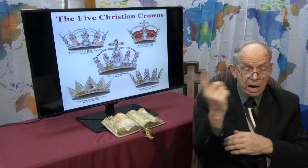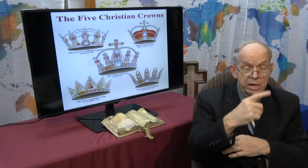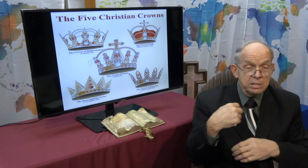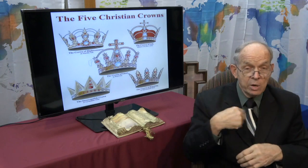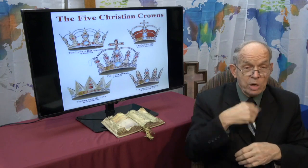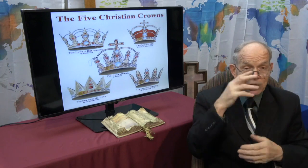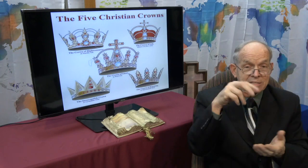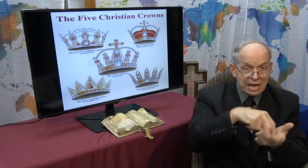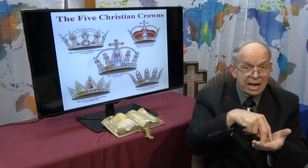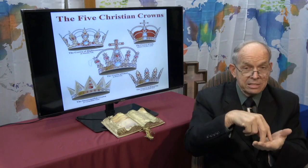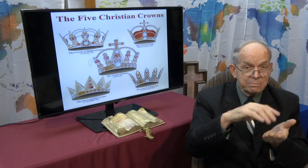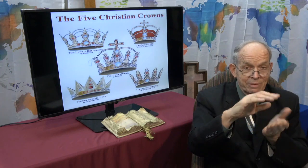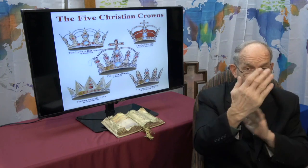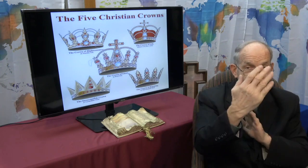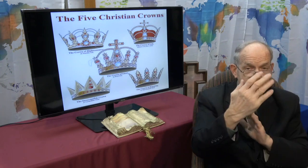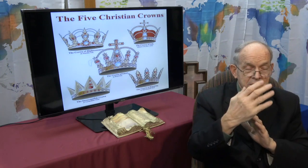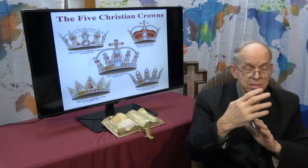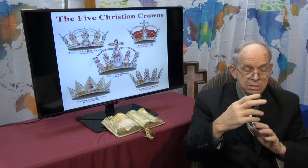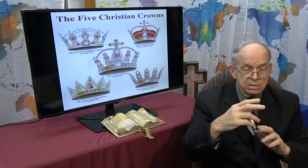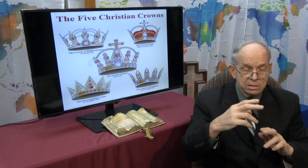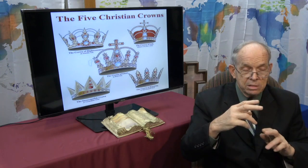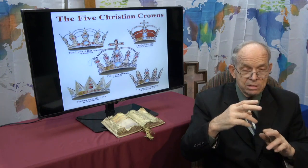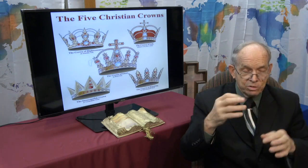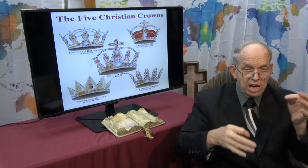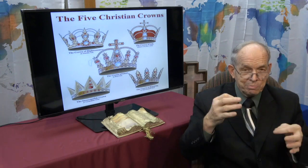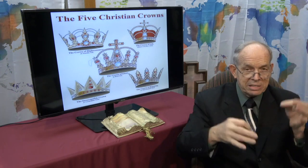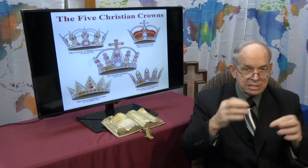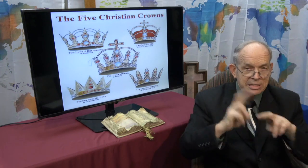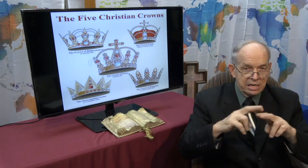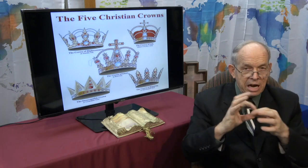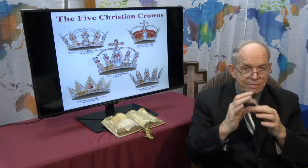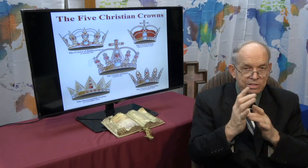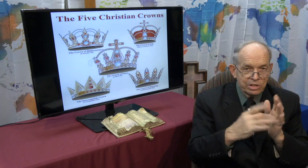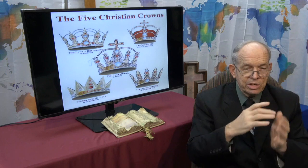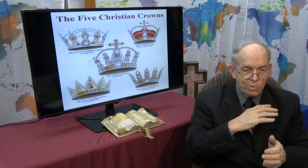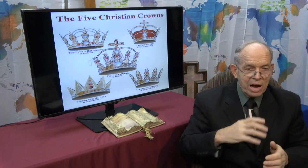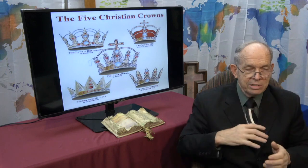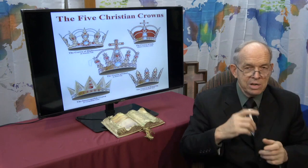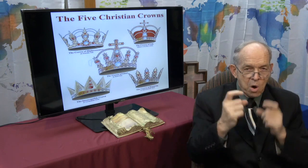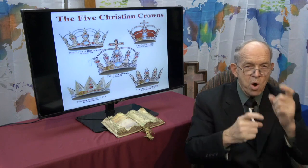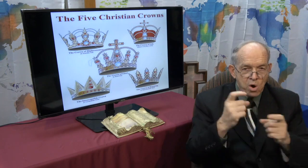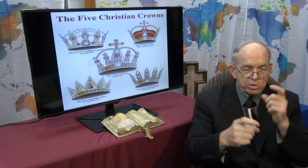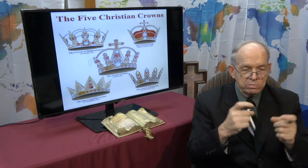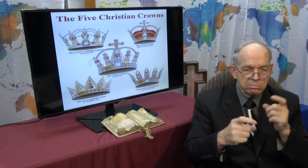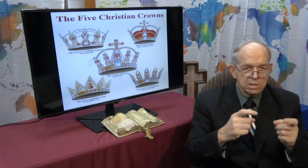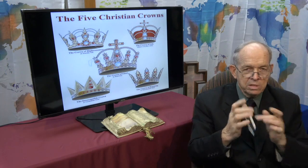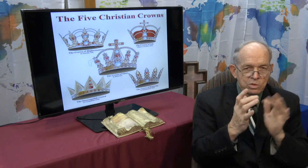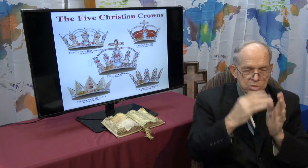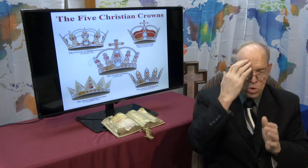Sometimes we will stand before the judgment seat of Jesus Christ, our Lord. Just know